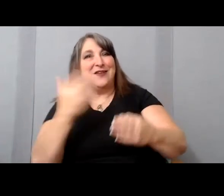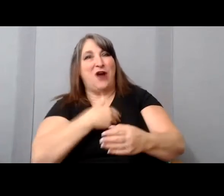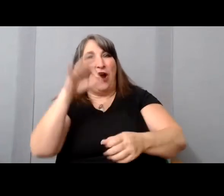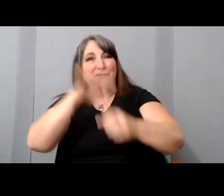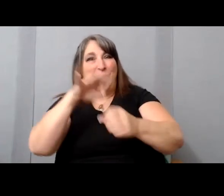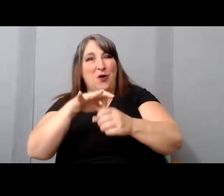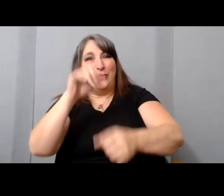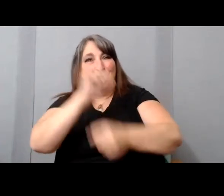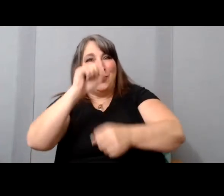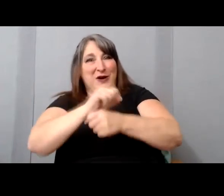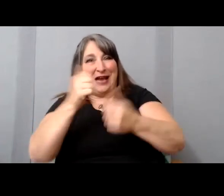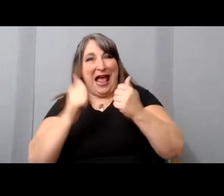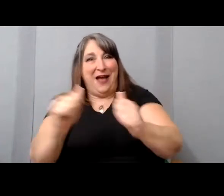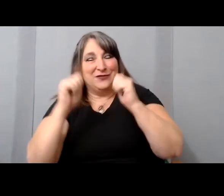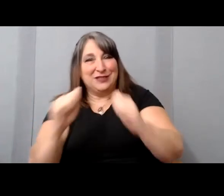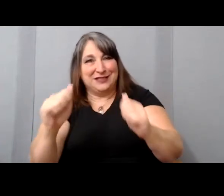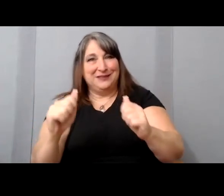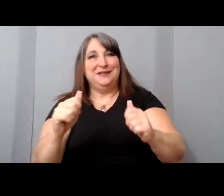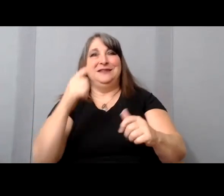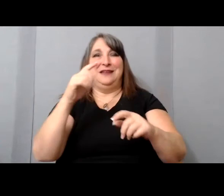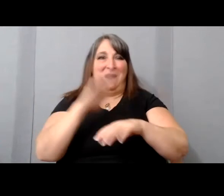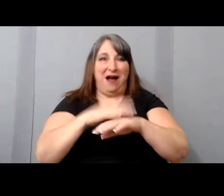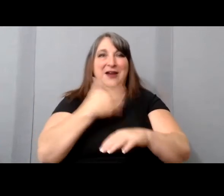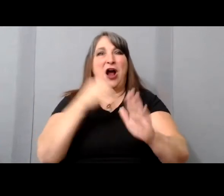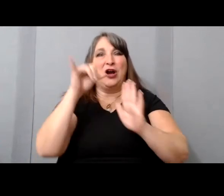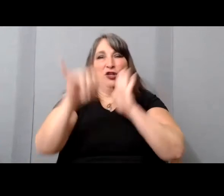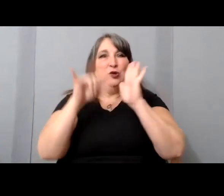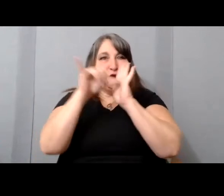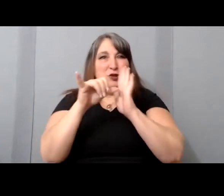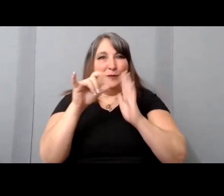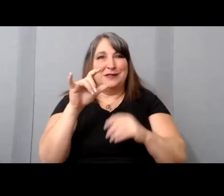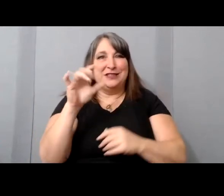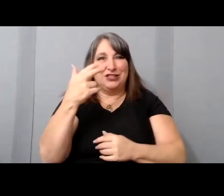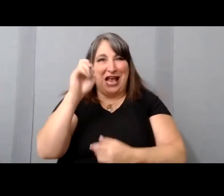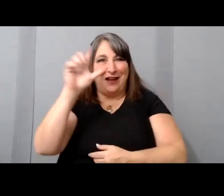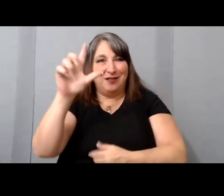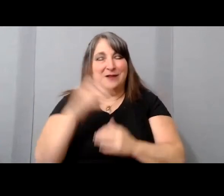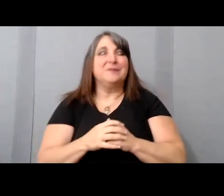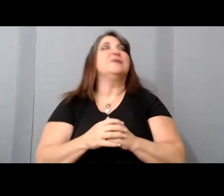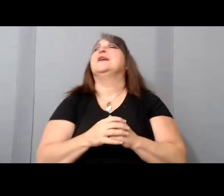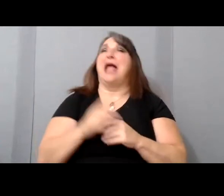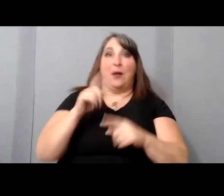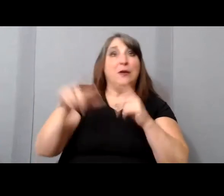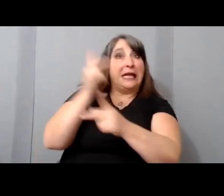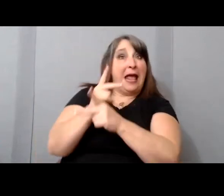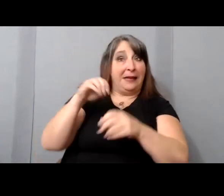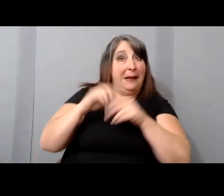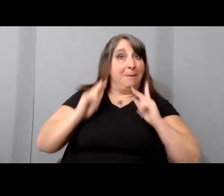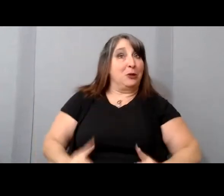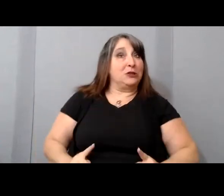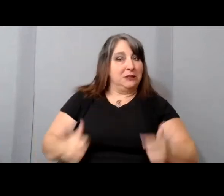Secretary of State's website or on our YouTube channel. And like I said, we maintained the in-person voting for people who